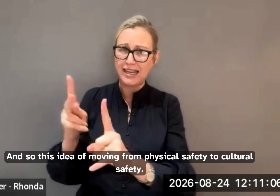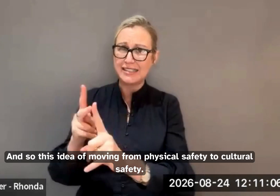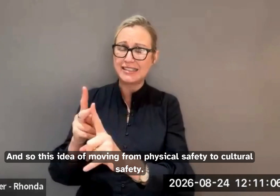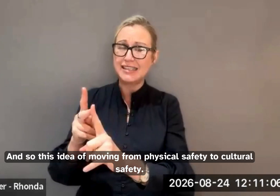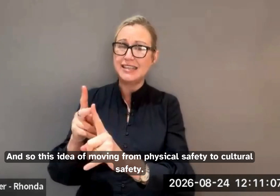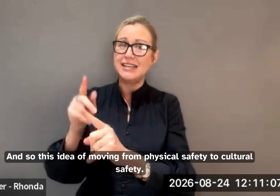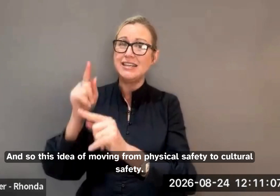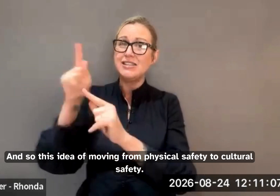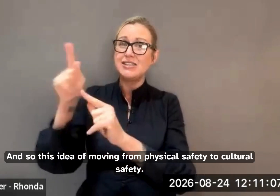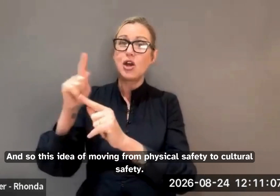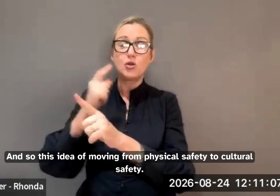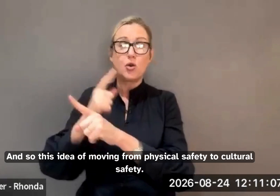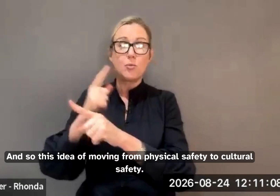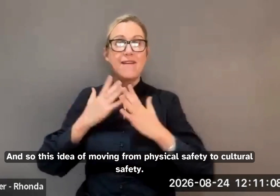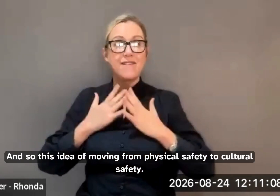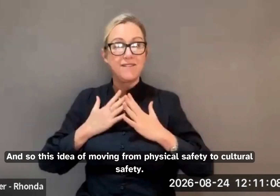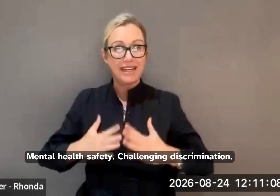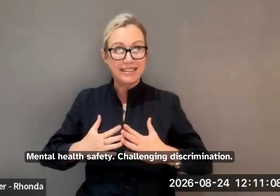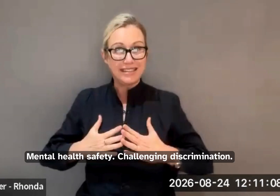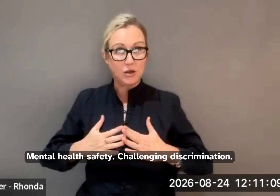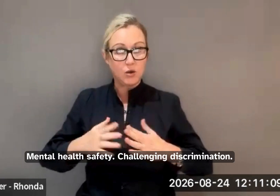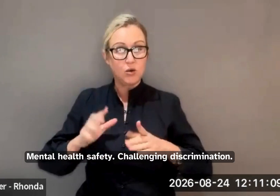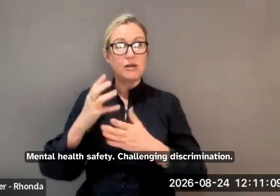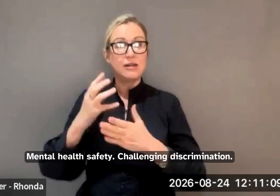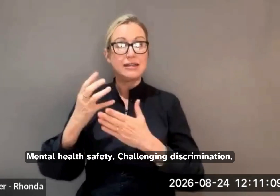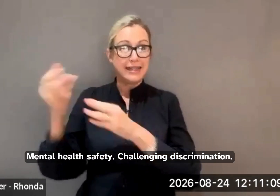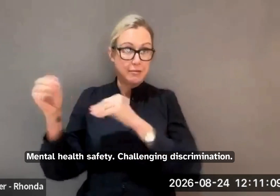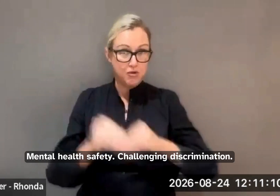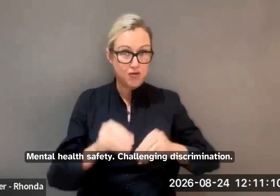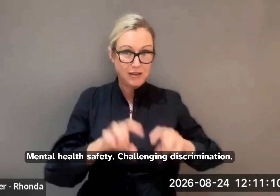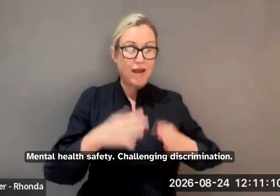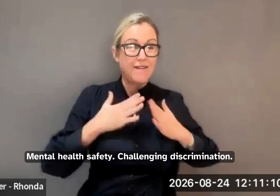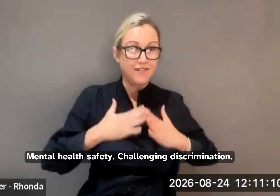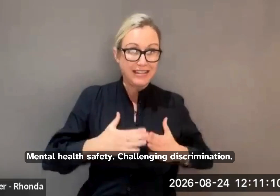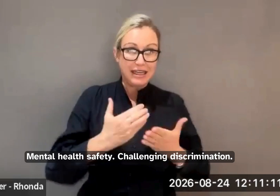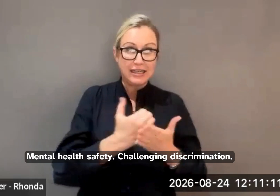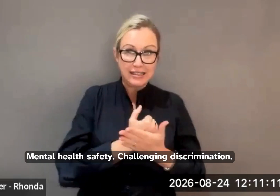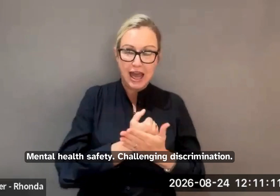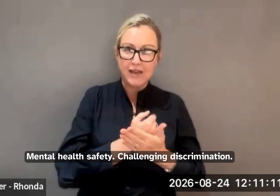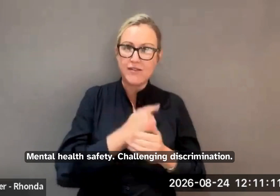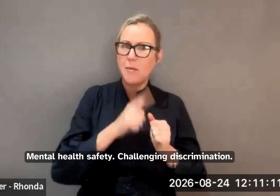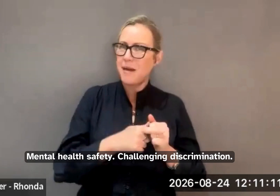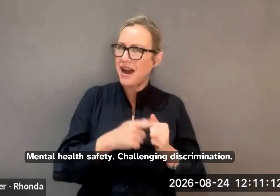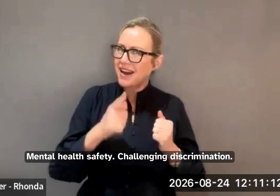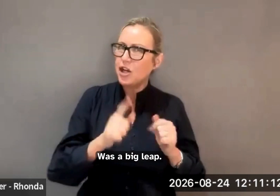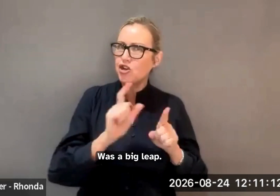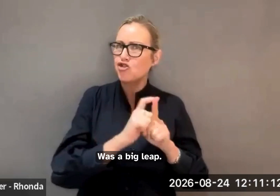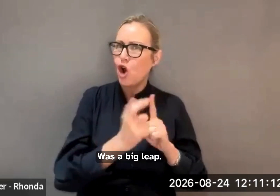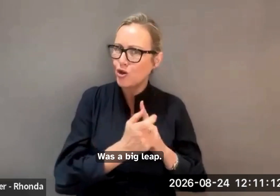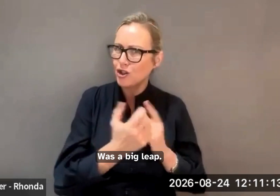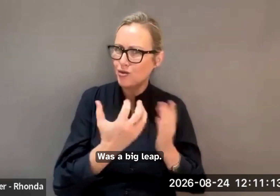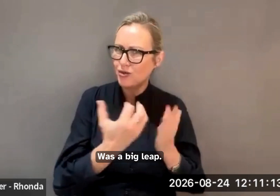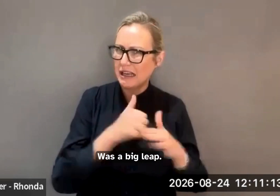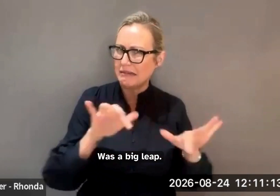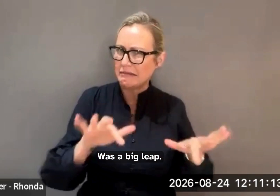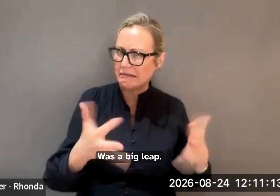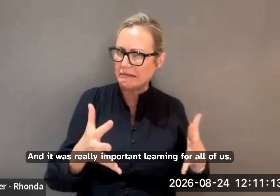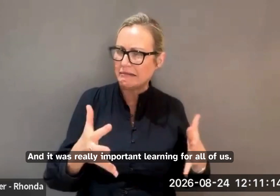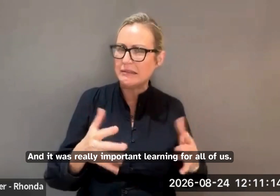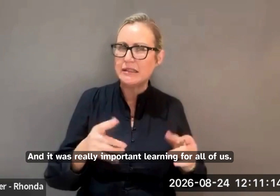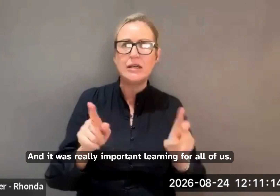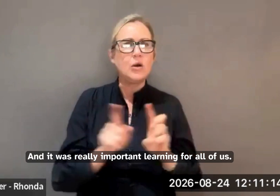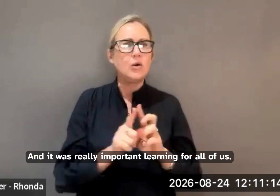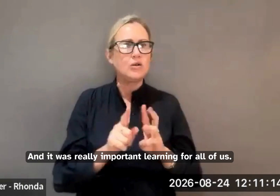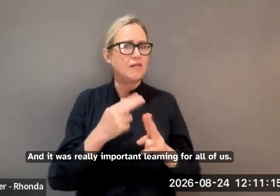physical safety to cultural safety, mental health safety, challenging discrimination was a big leap,